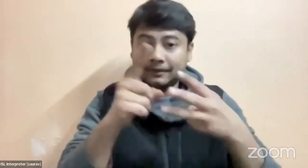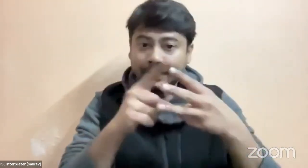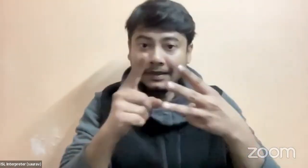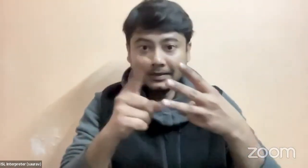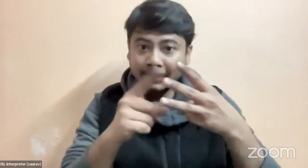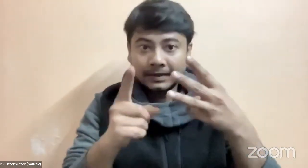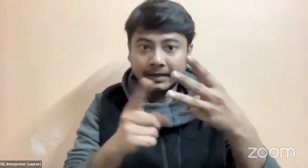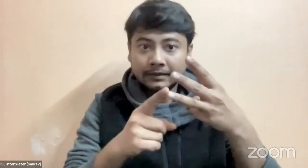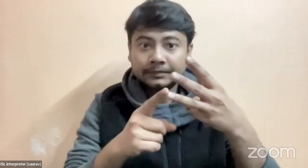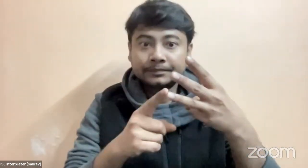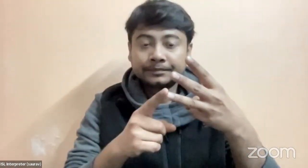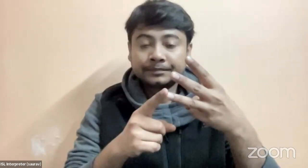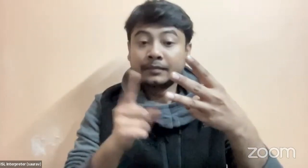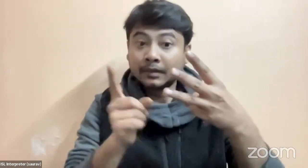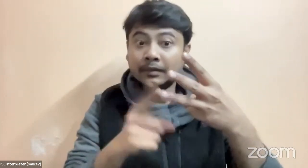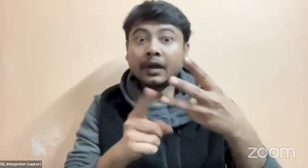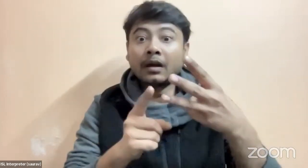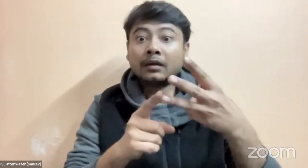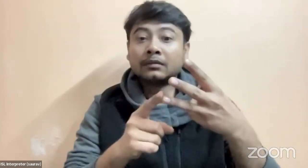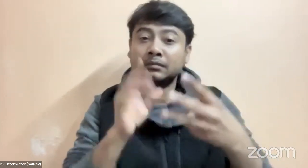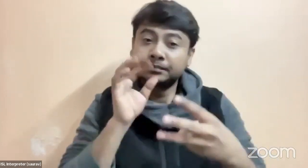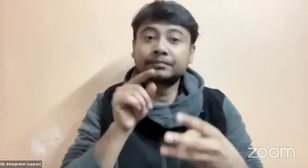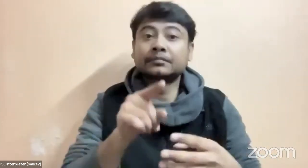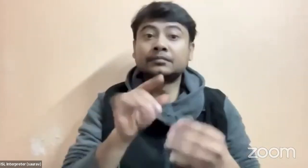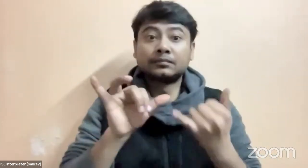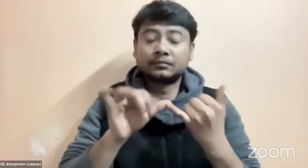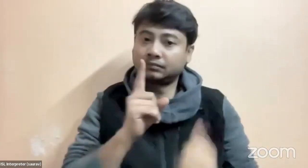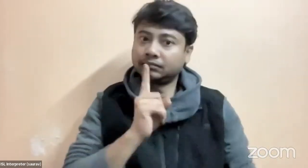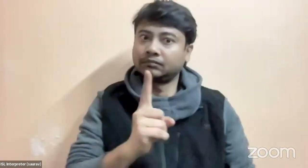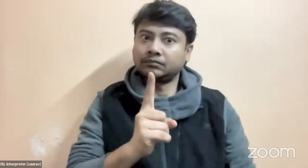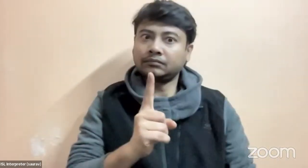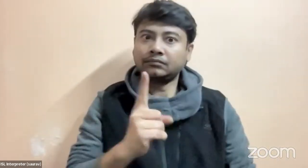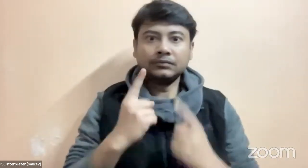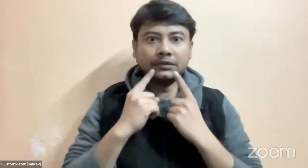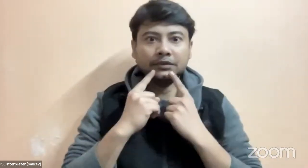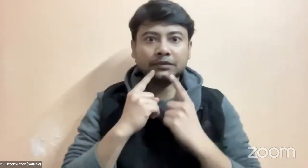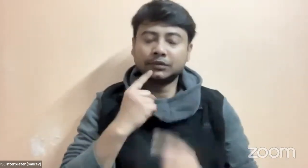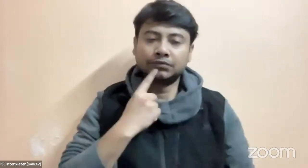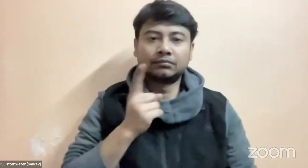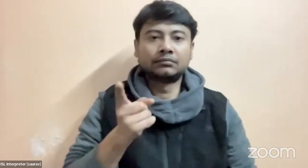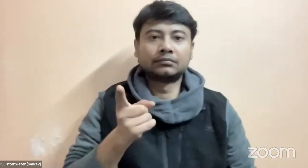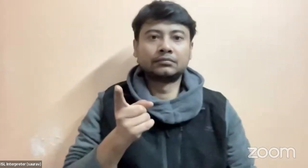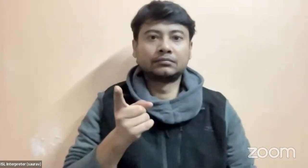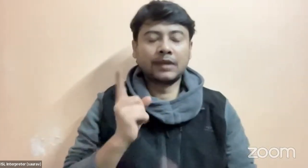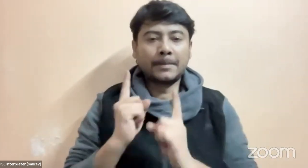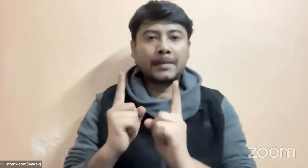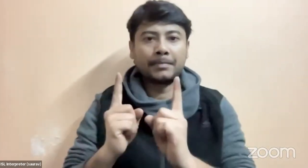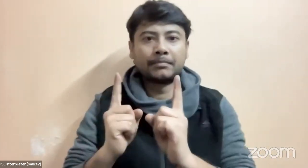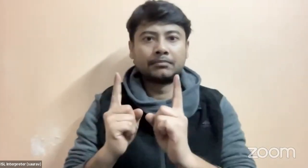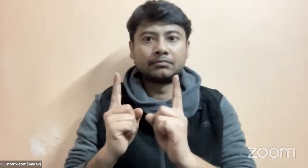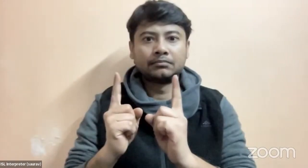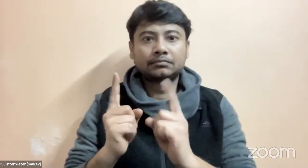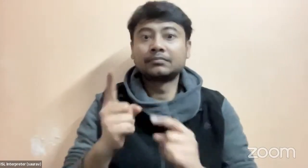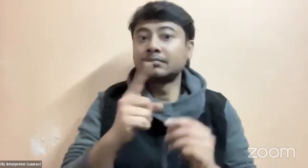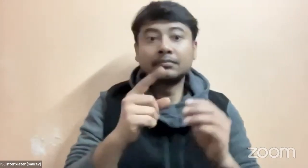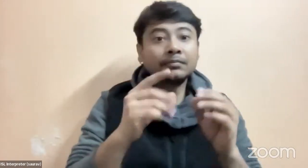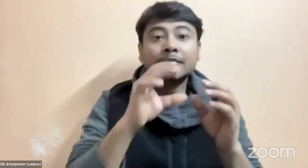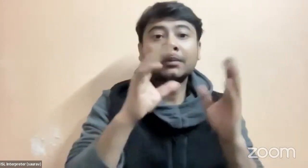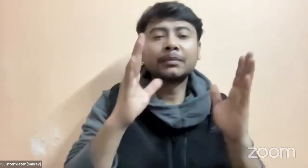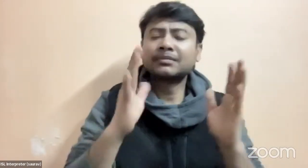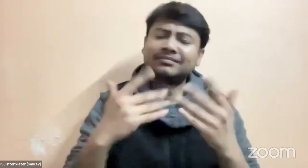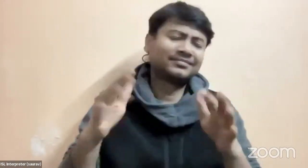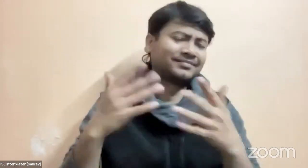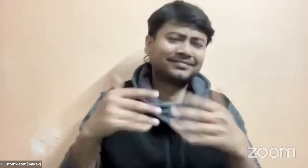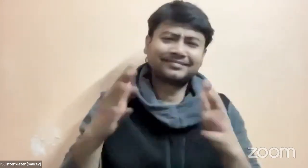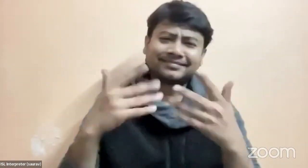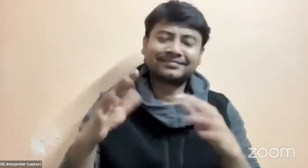only. Krishna is very, very strict and Lord Chaitanya is very merciful. Krishna says in Bhagavad Gita, chapter number